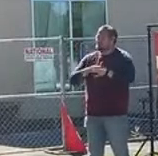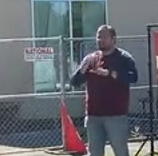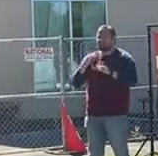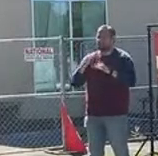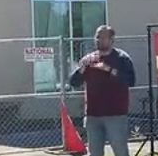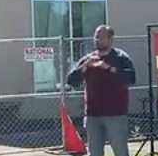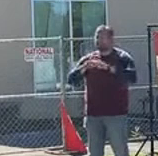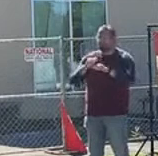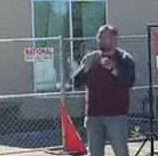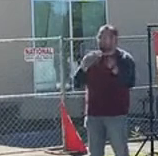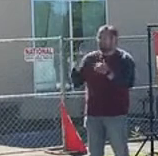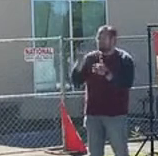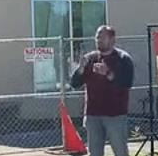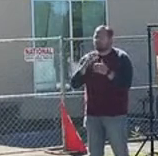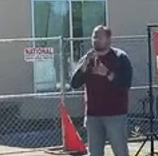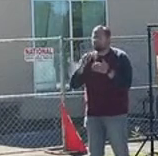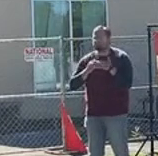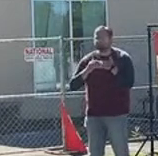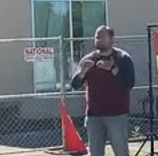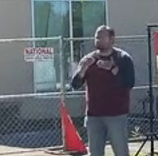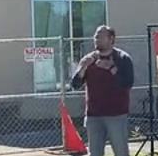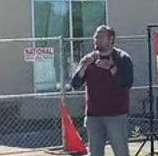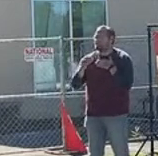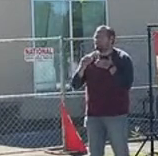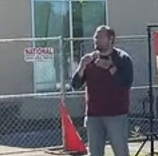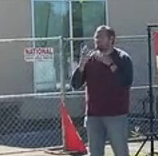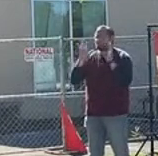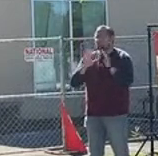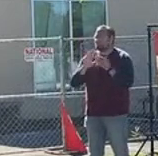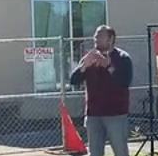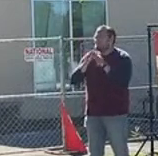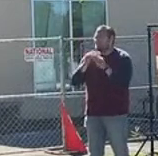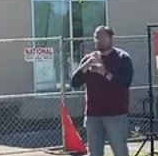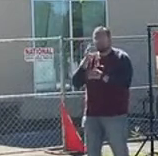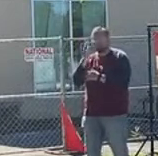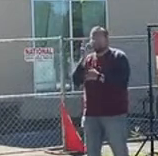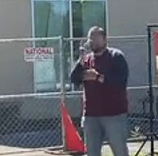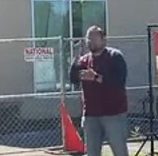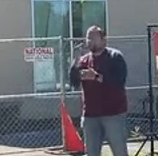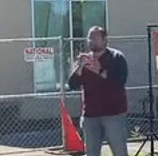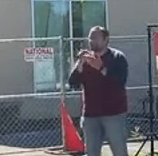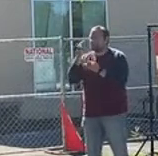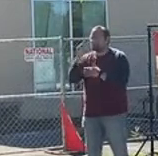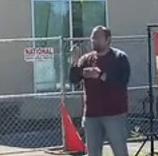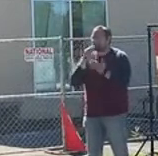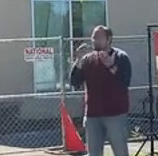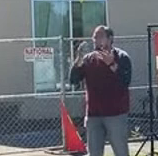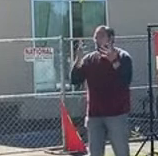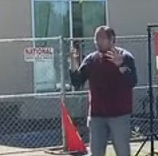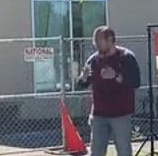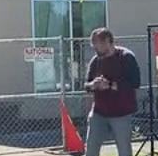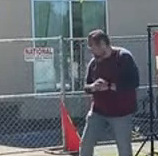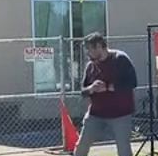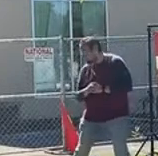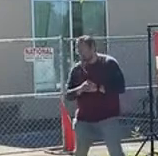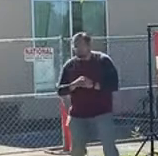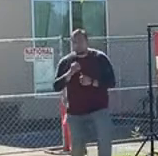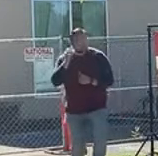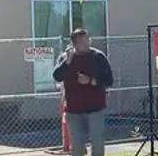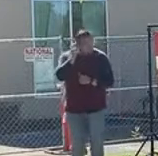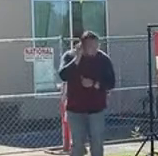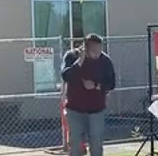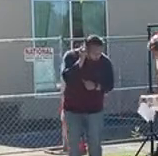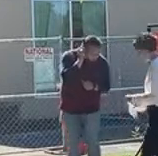you and further just a great community, and I'm looking forward to see what's next for you. Thank you so much.